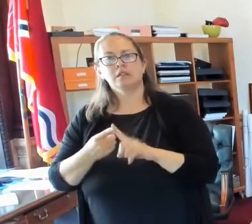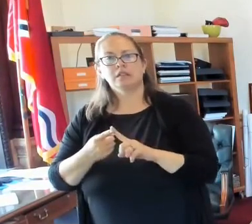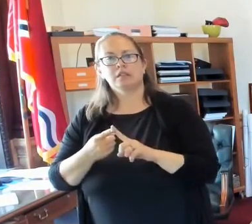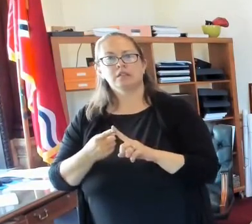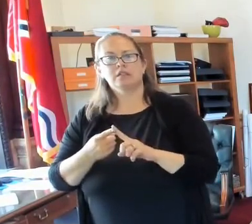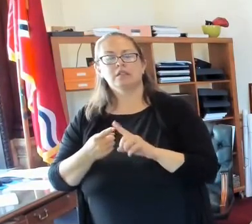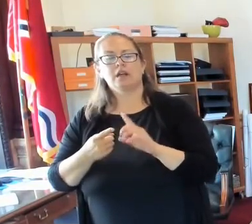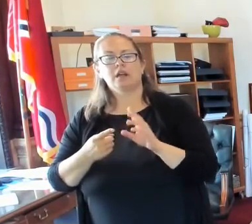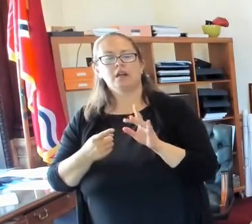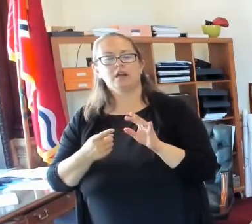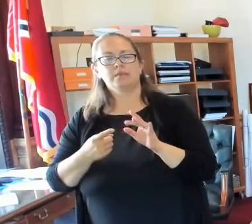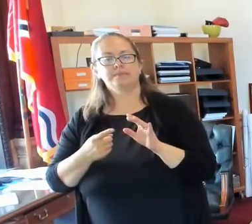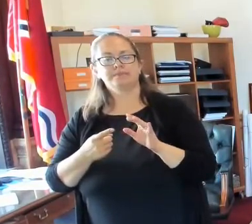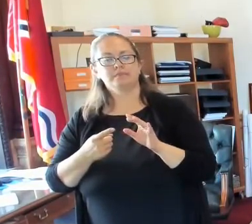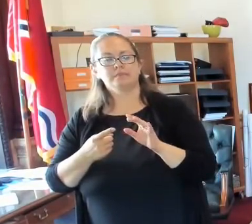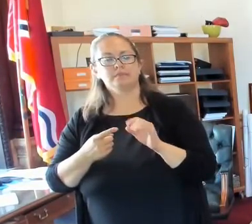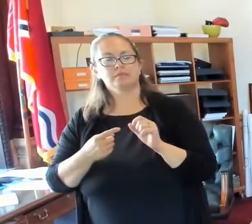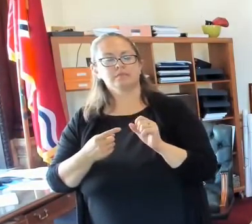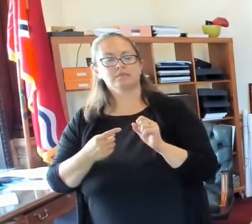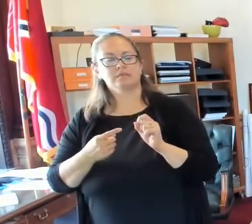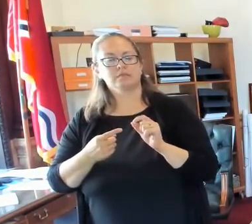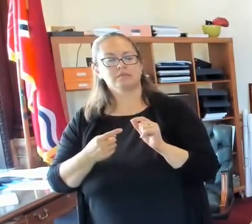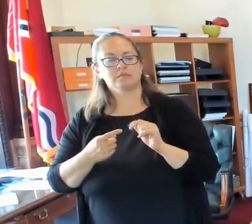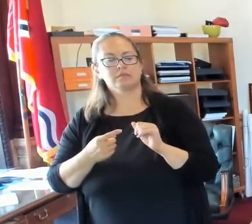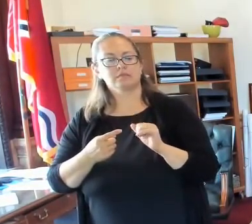With regard to